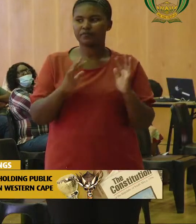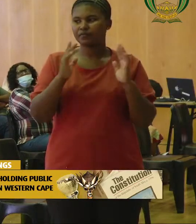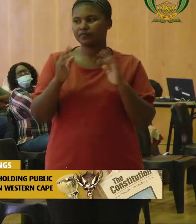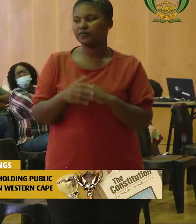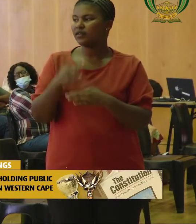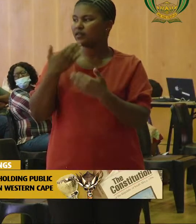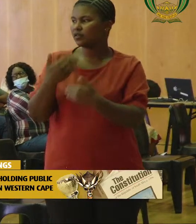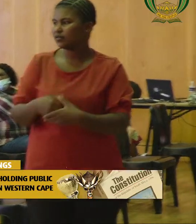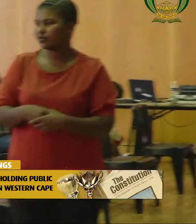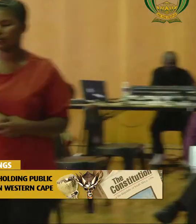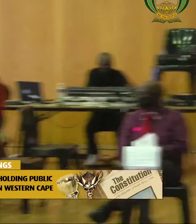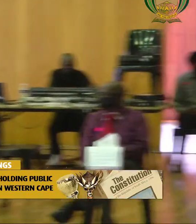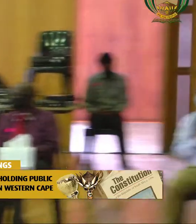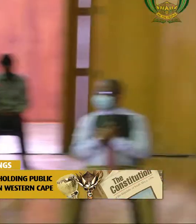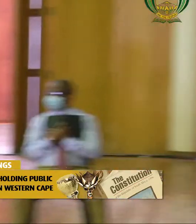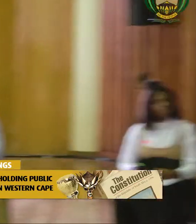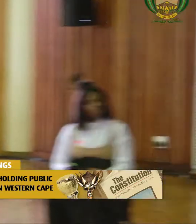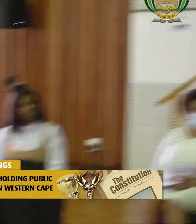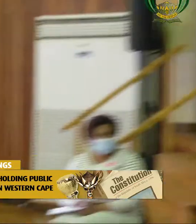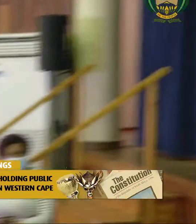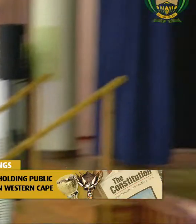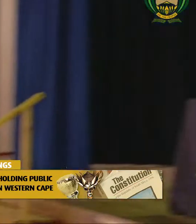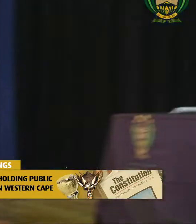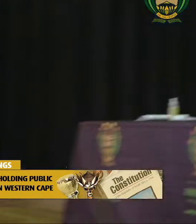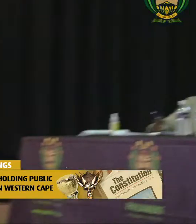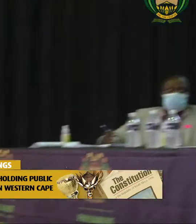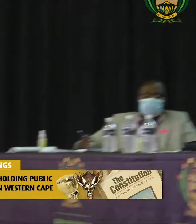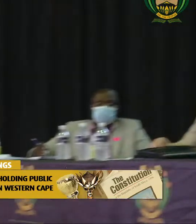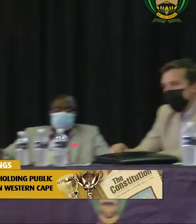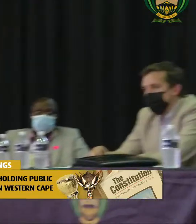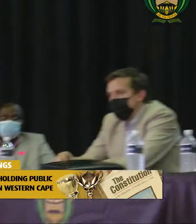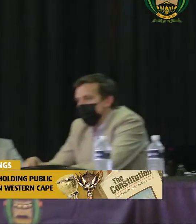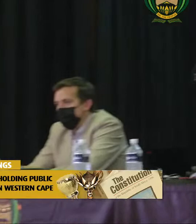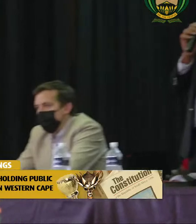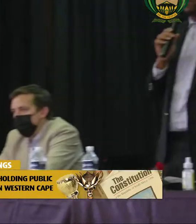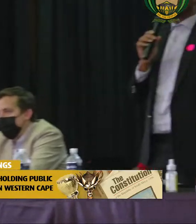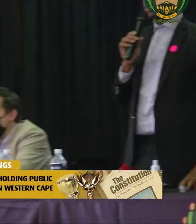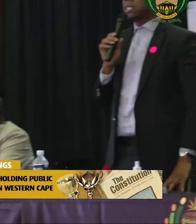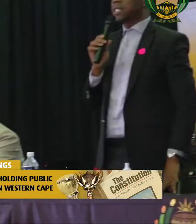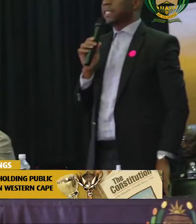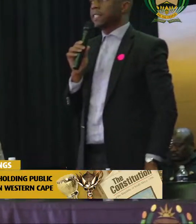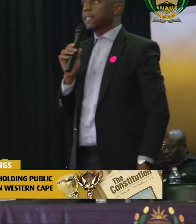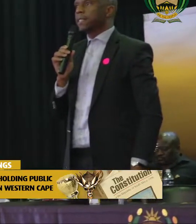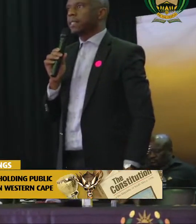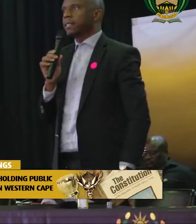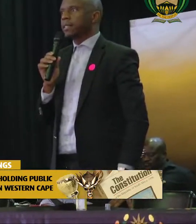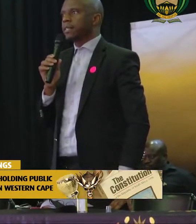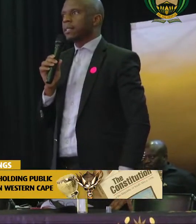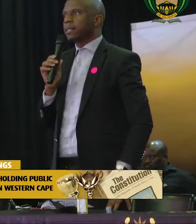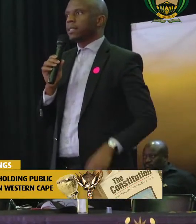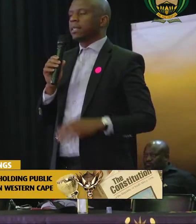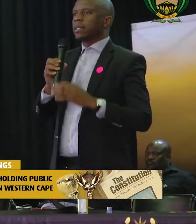Thank you, members, for submissions. Can we invite further hands?